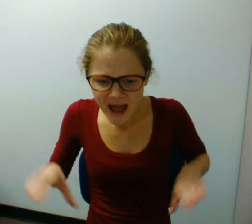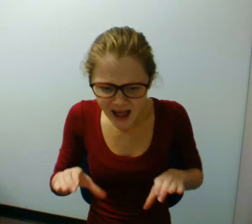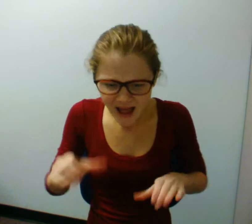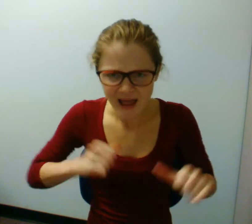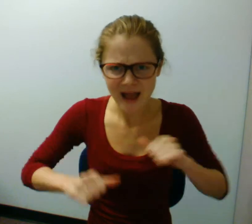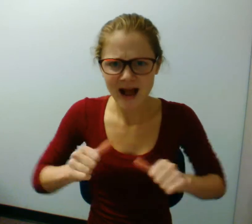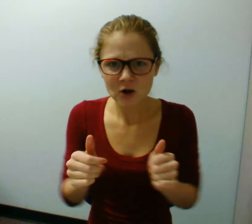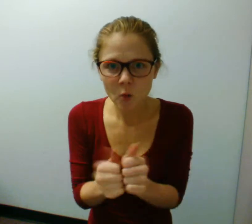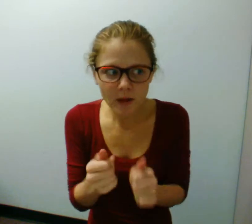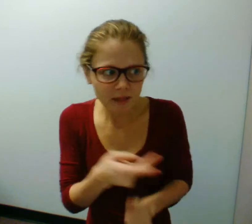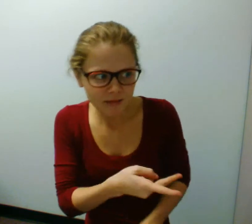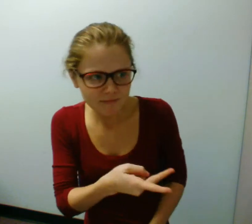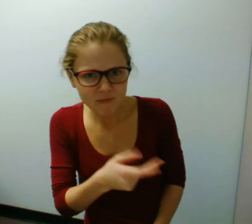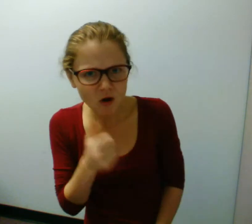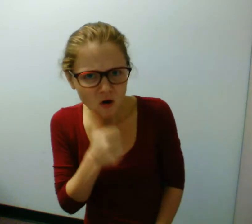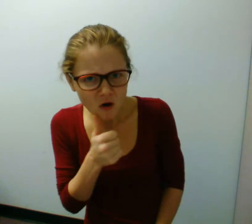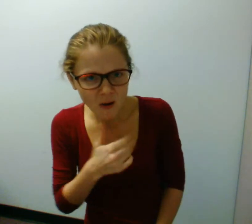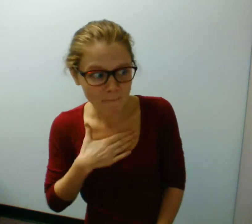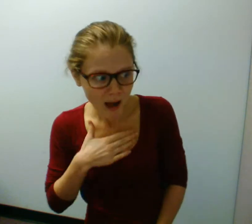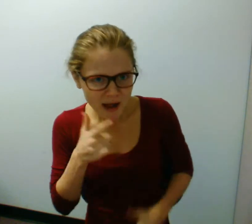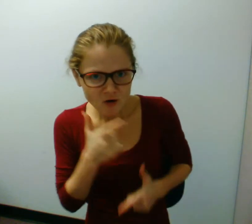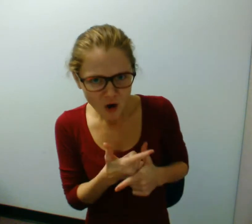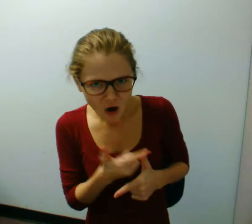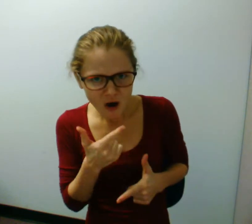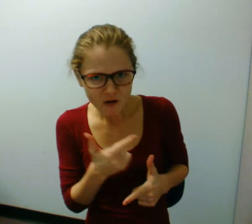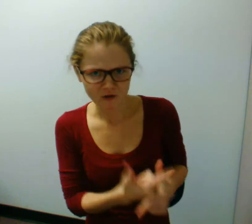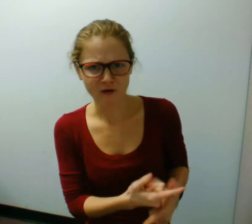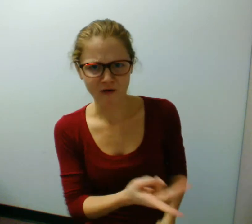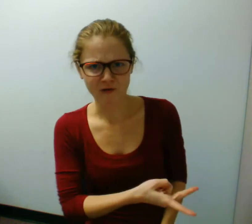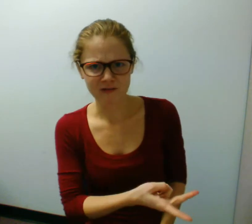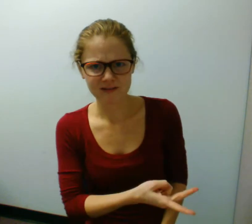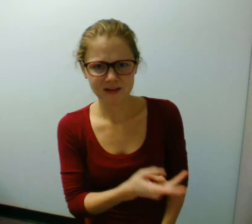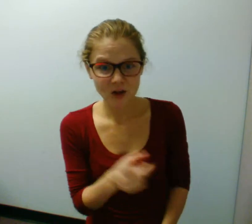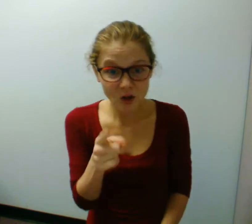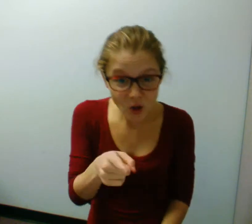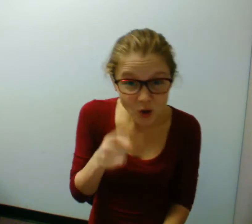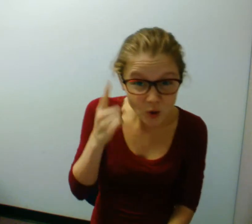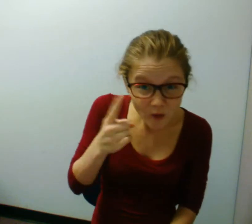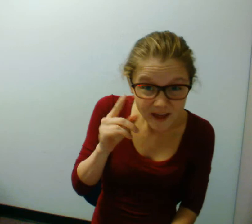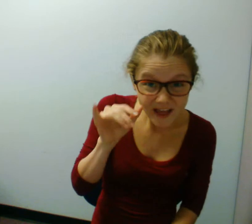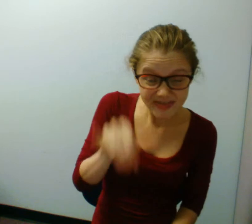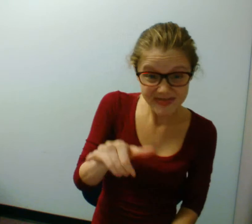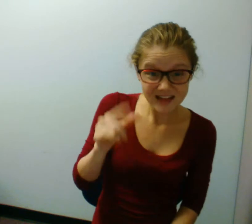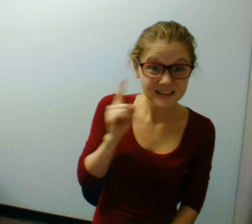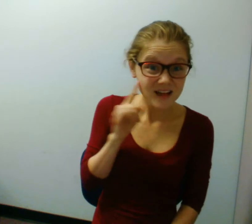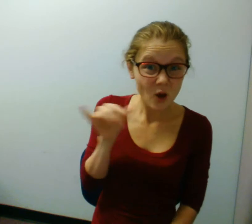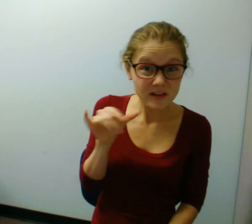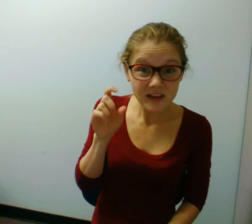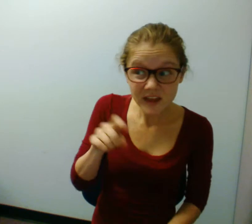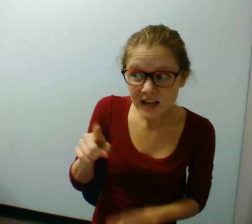girls. Don't you think that sounds like they need to go see a